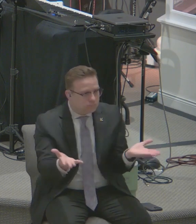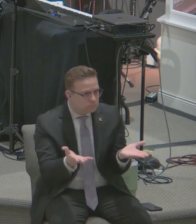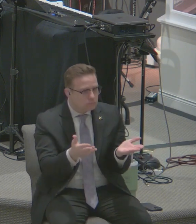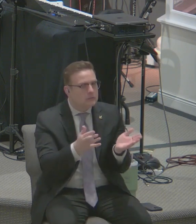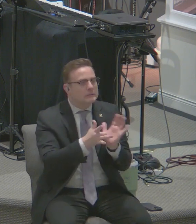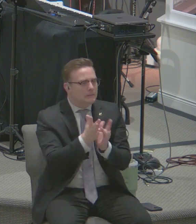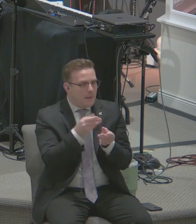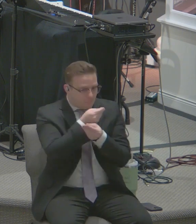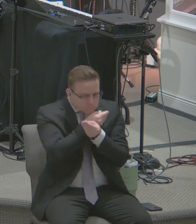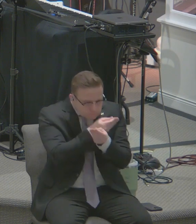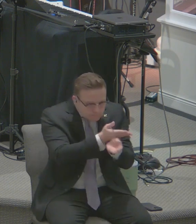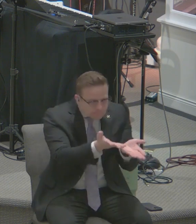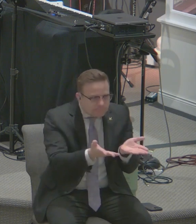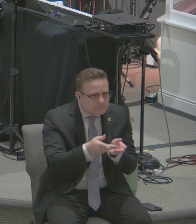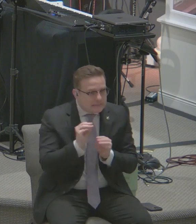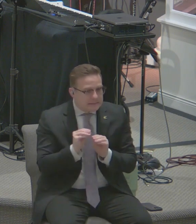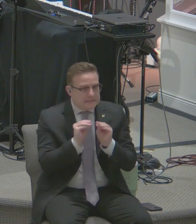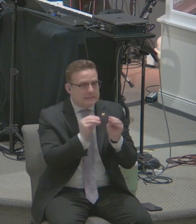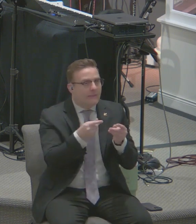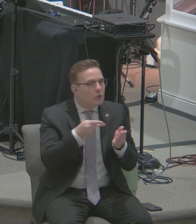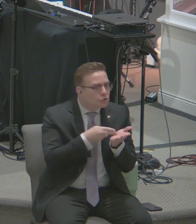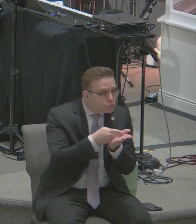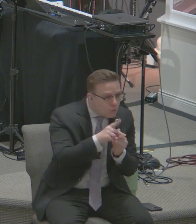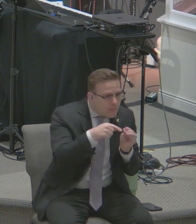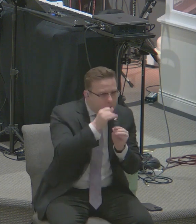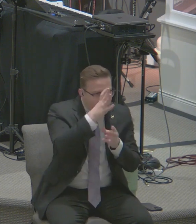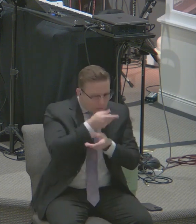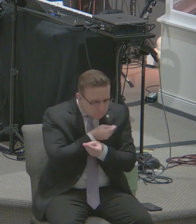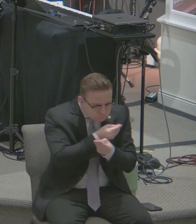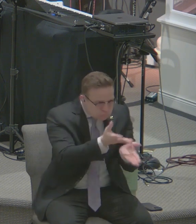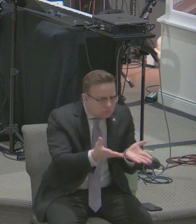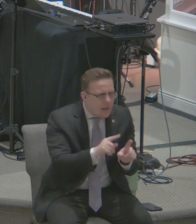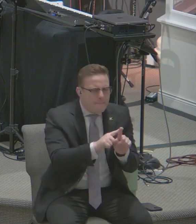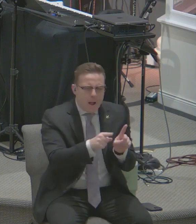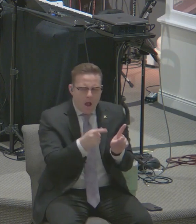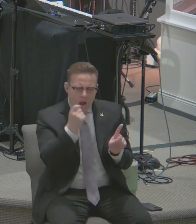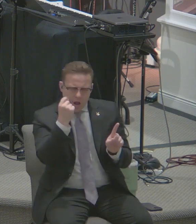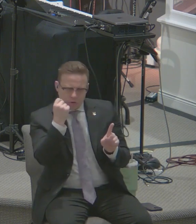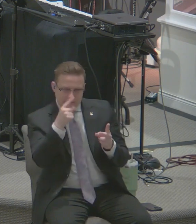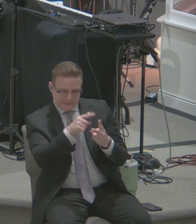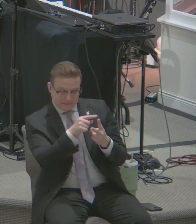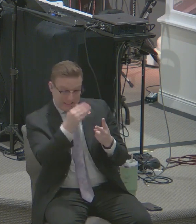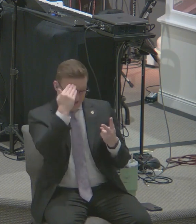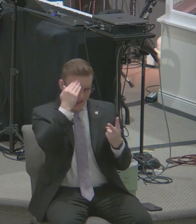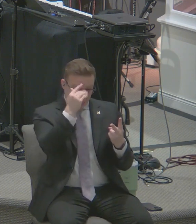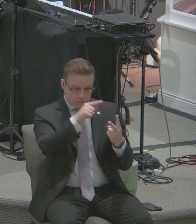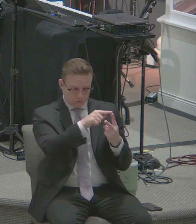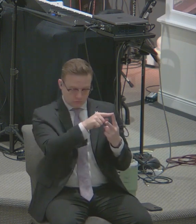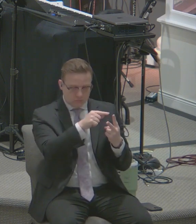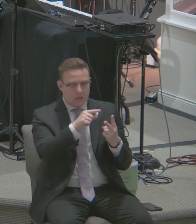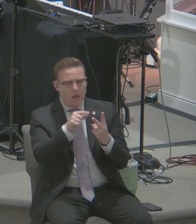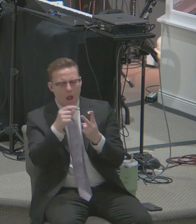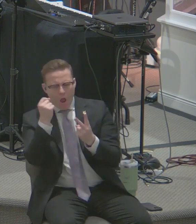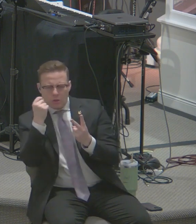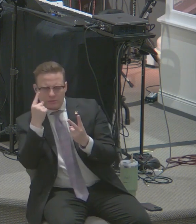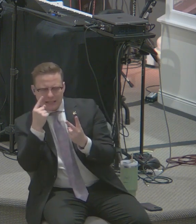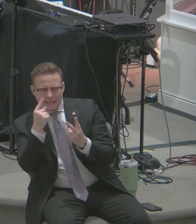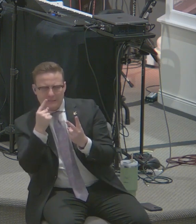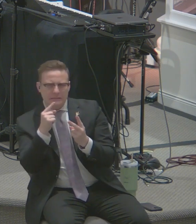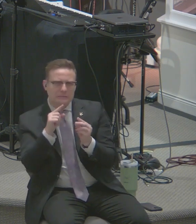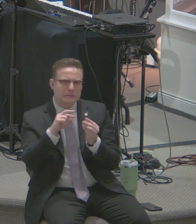knowing the truth of God. Understanding, on the other hand, is marked by being